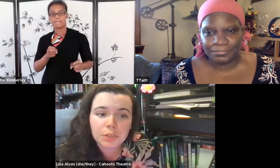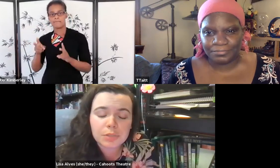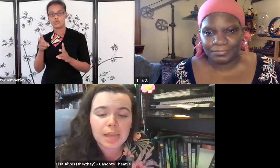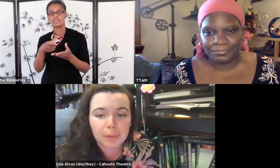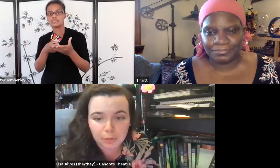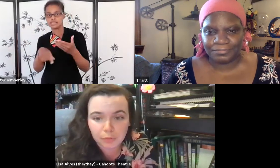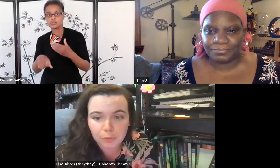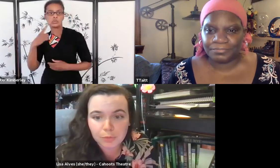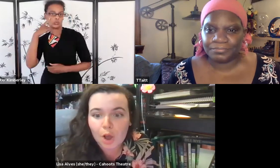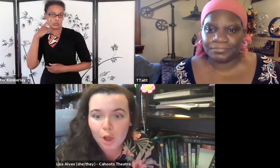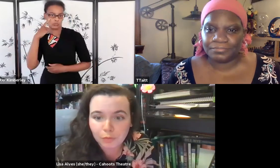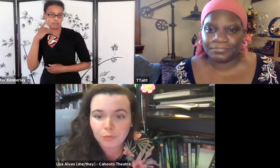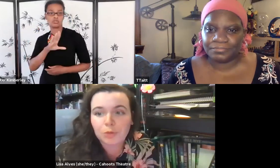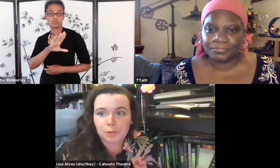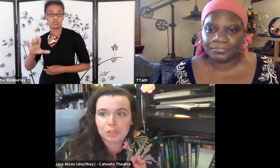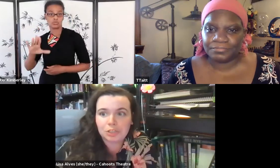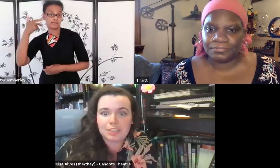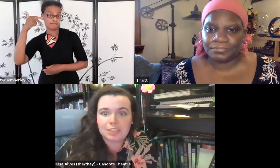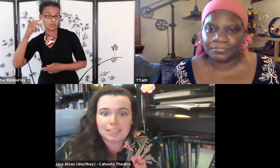videos and microphones off for the duration of the evening.